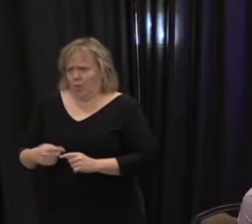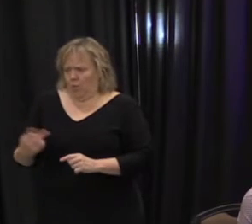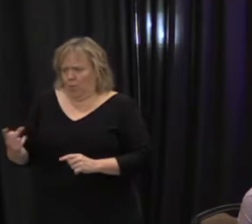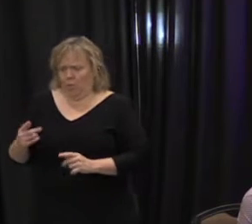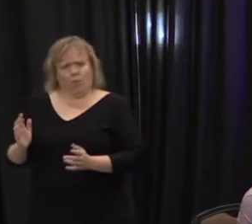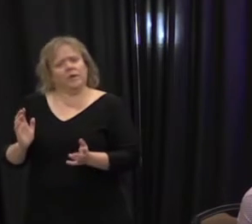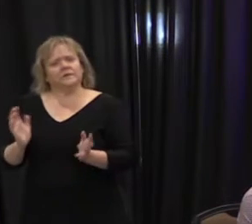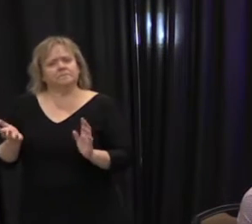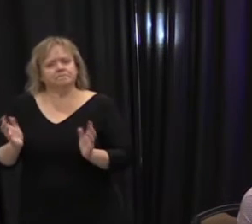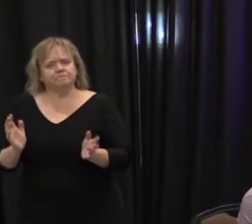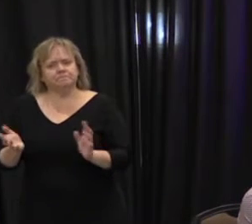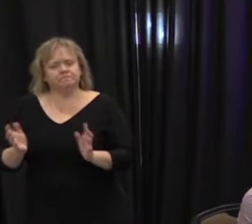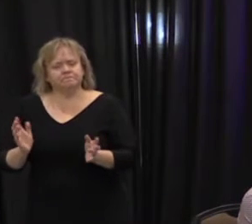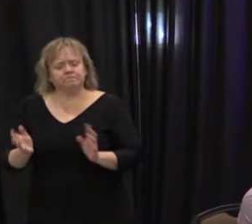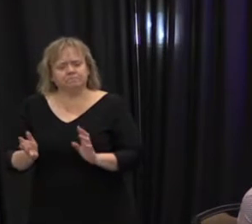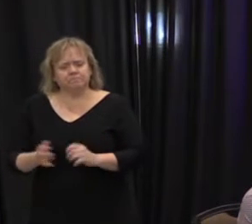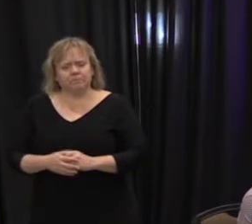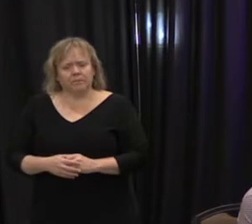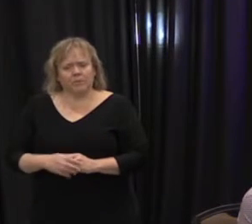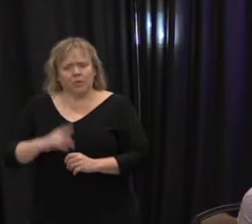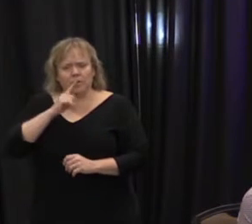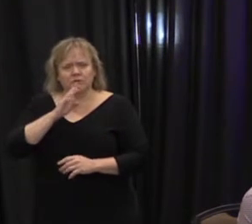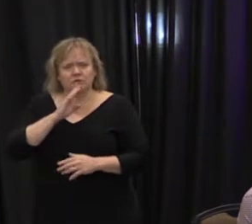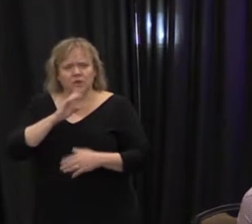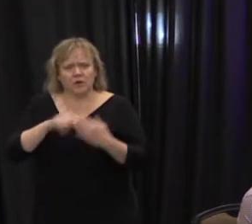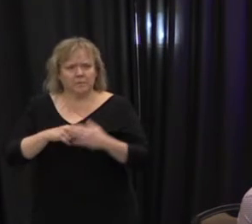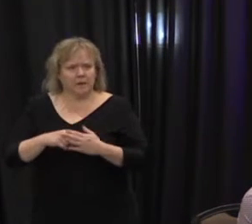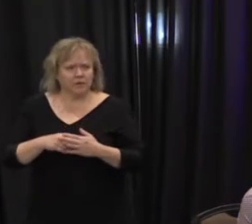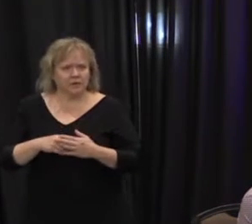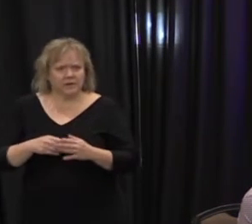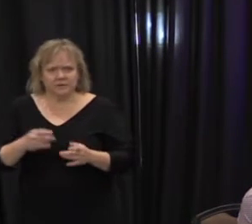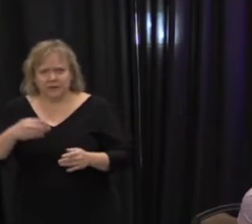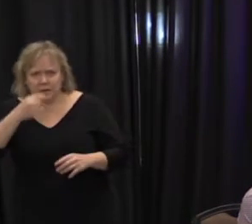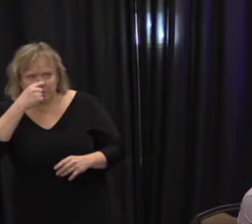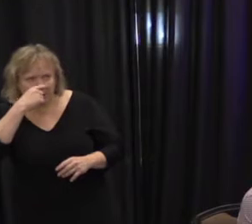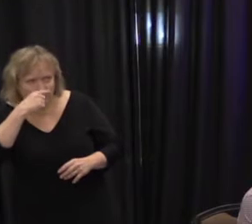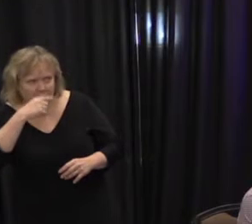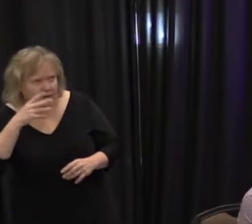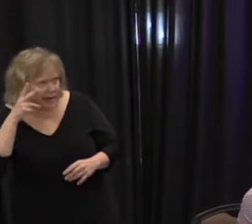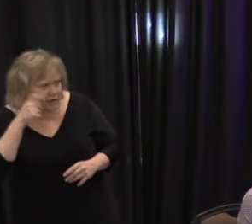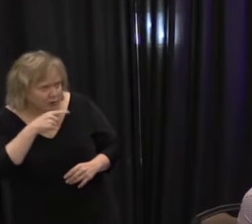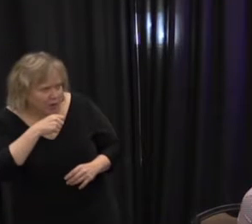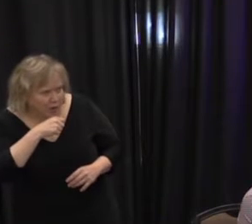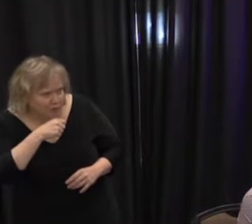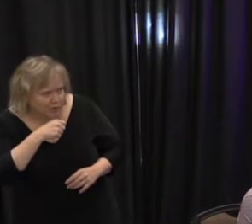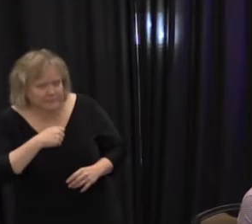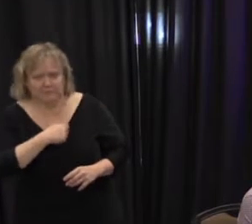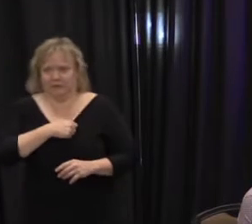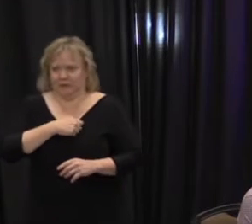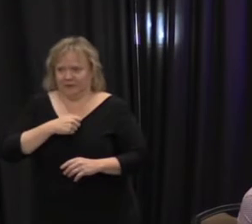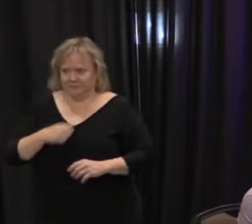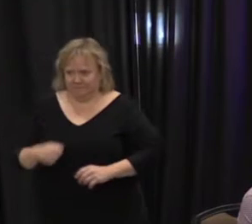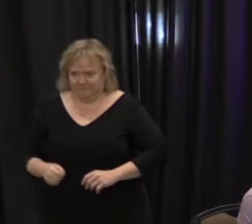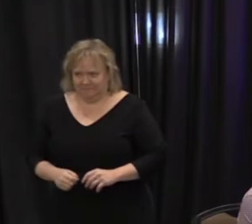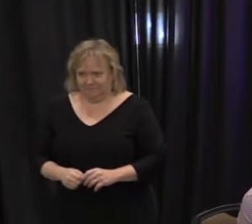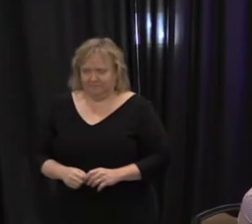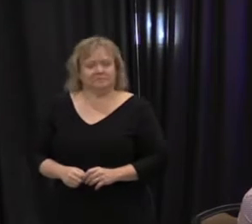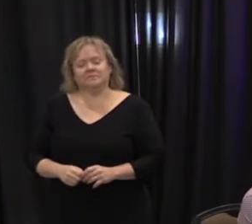the importance of the narrative. As Ricky was saying, Closer to the mic. sorry, better.